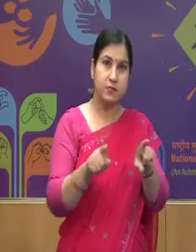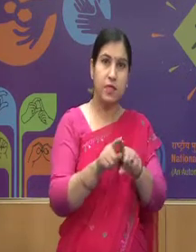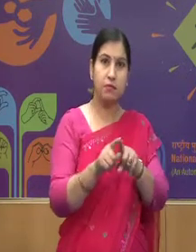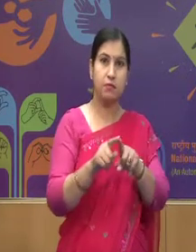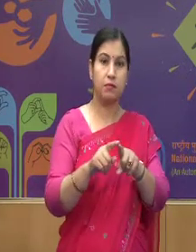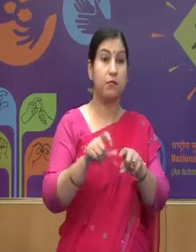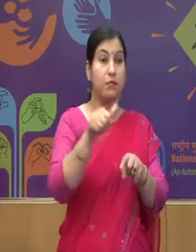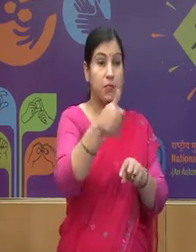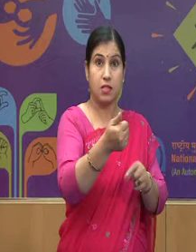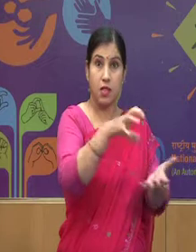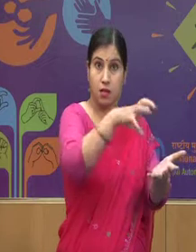resources of these nations.